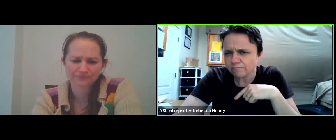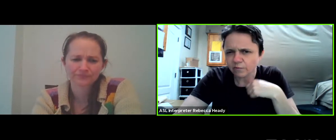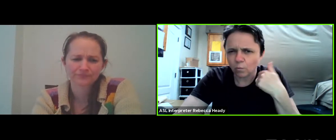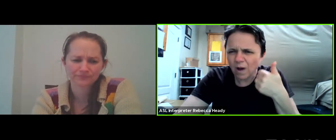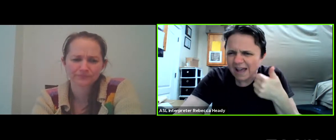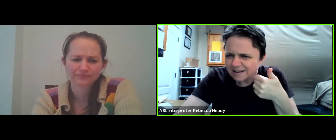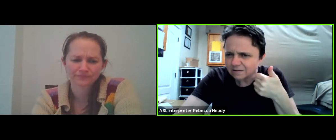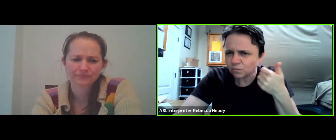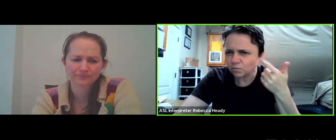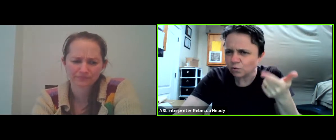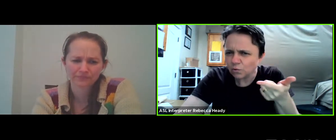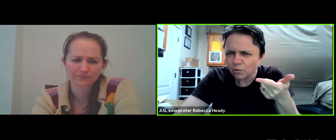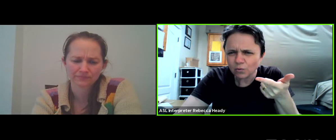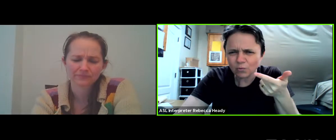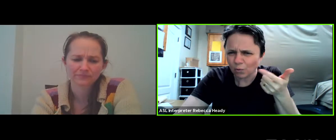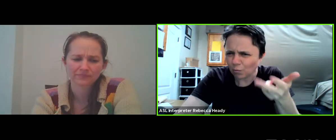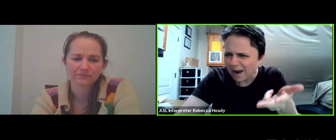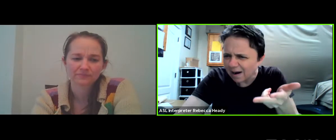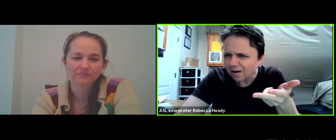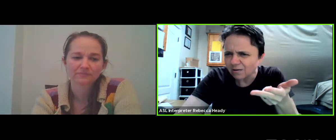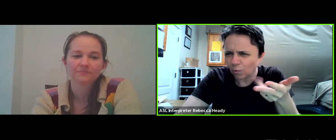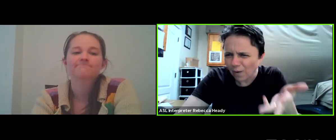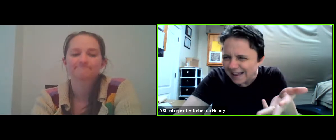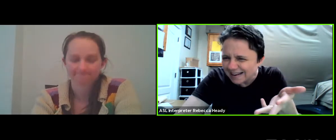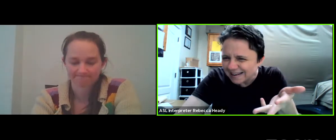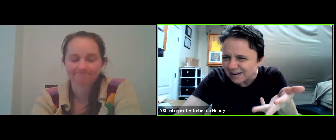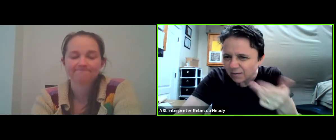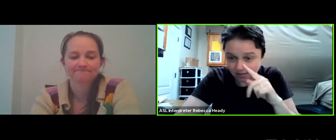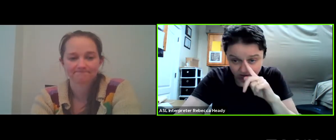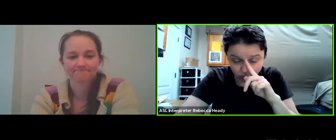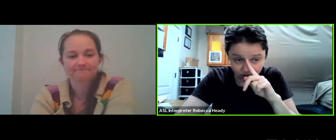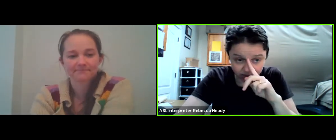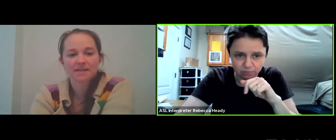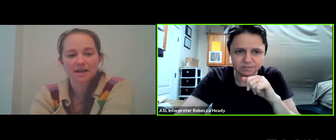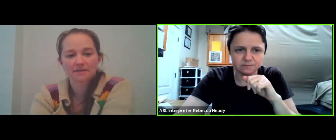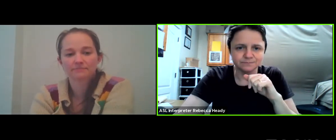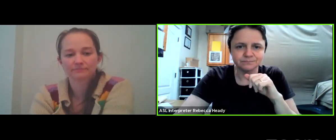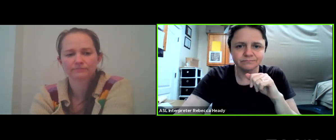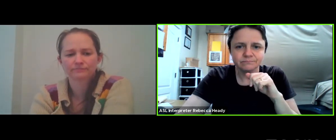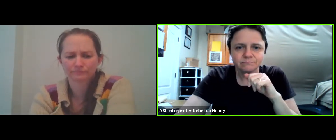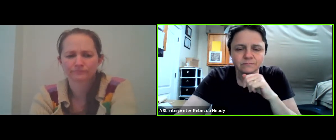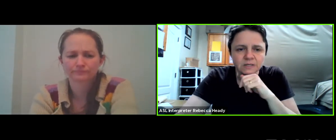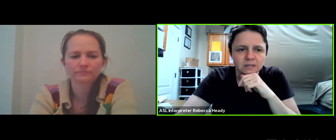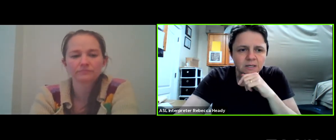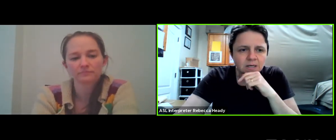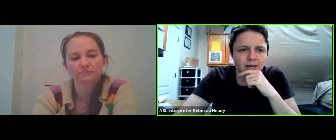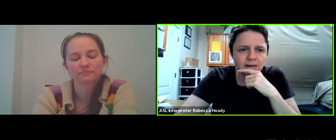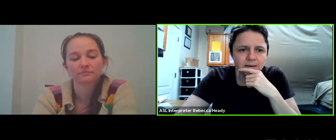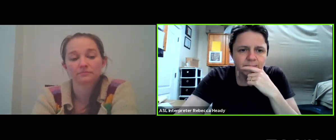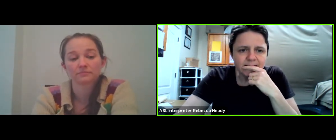brow for what, who, or where, or when, right? Because we're confused.